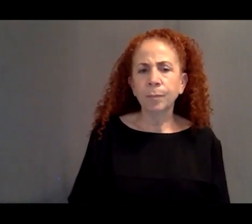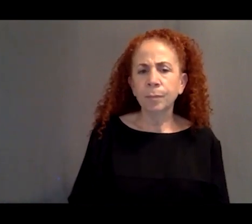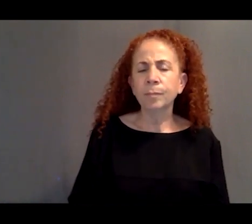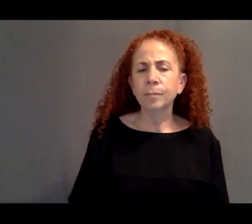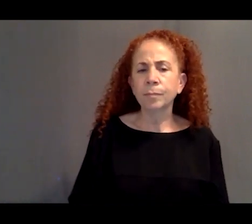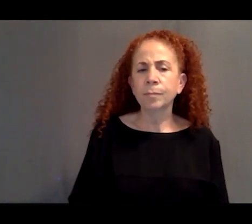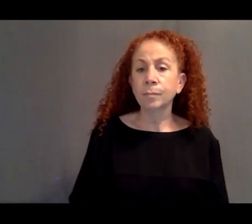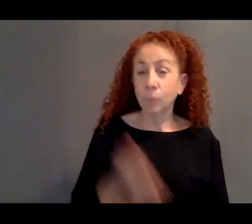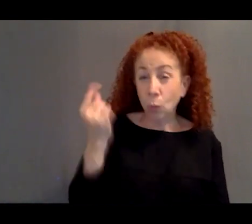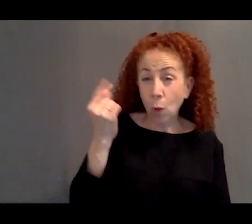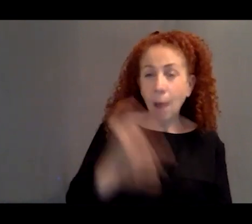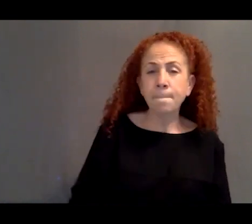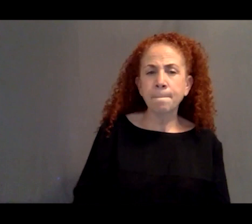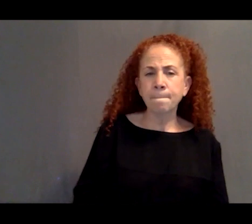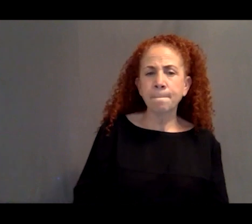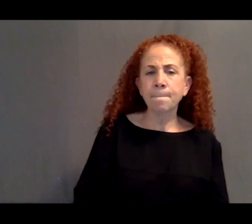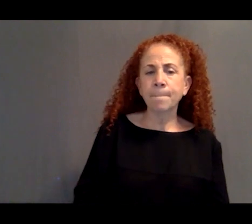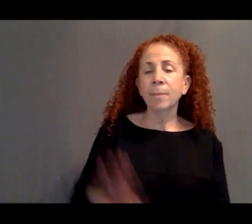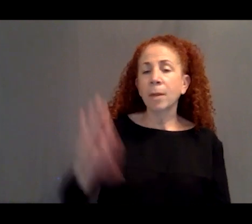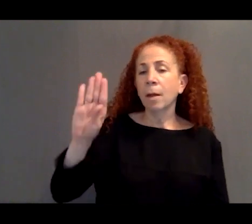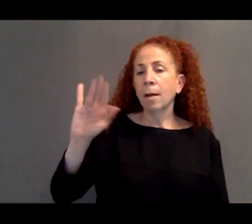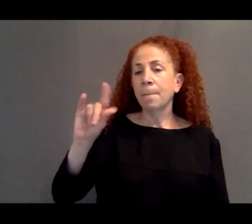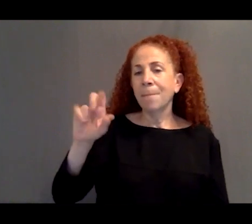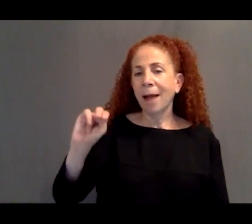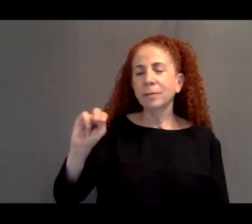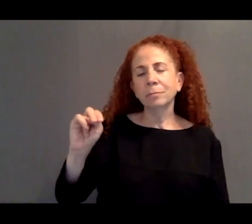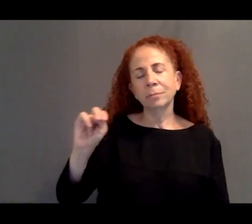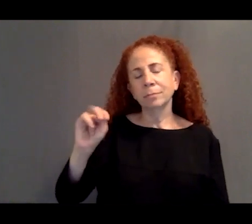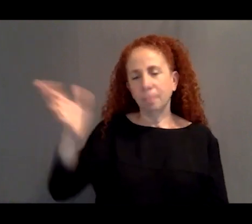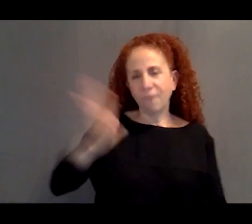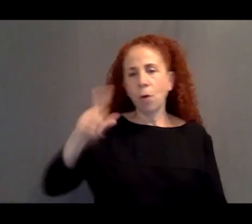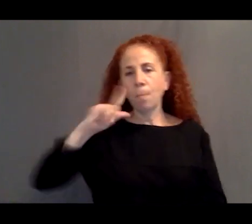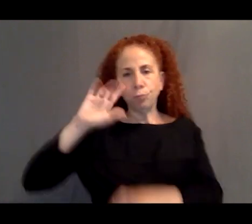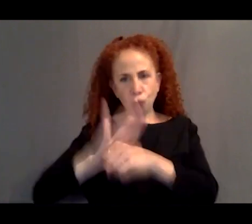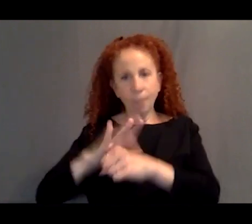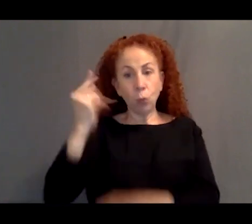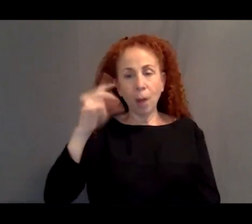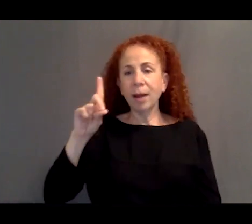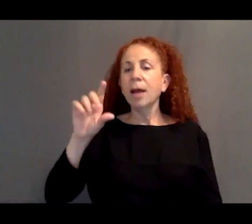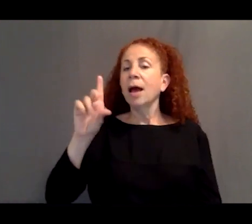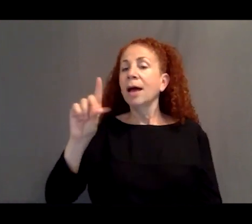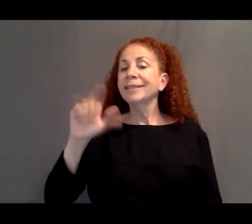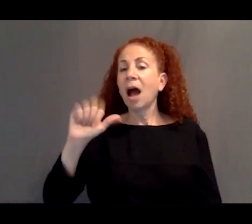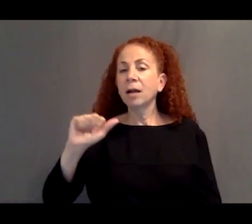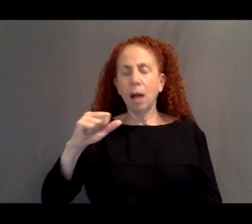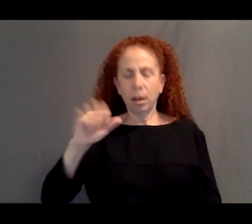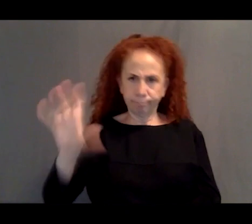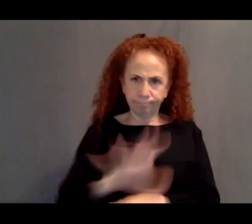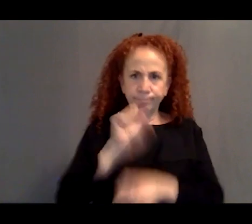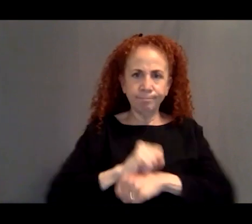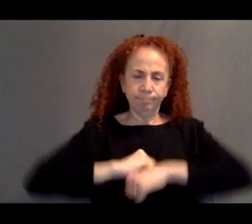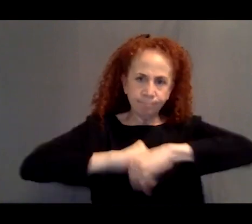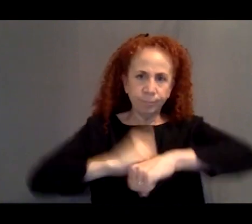movement against kind of one of Biden's promises was securing DACA, fortifying